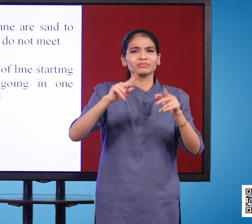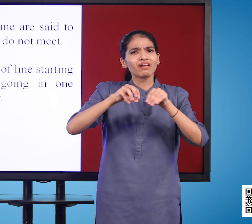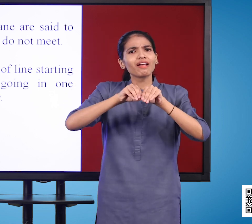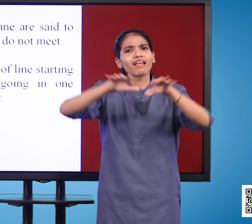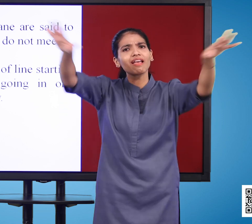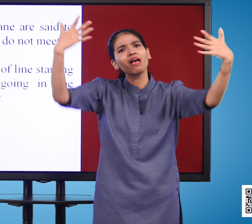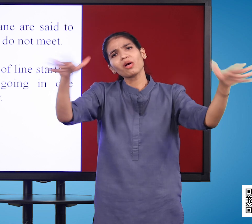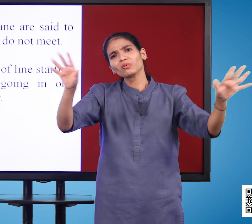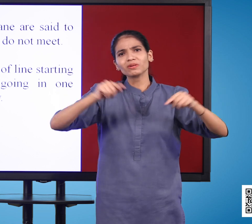endlessly.